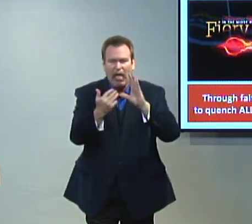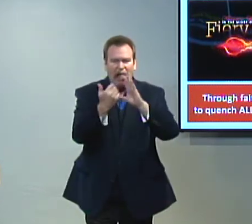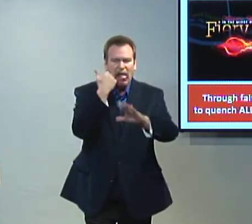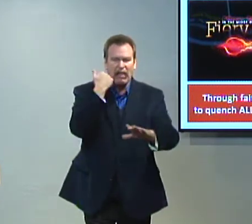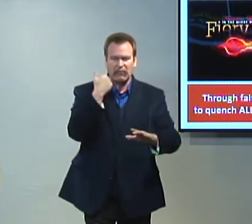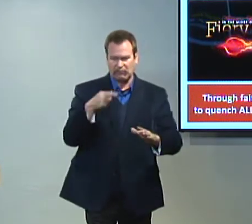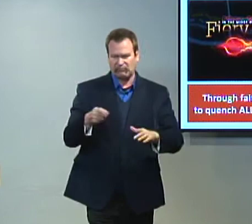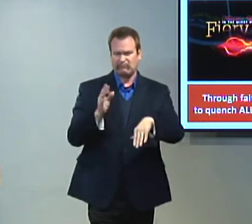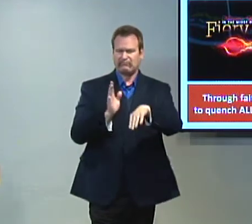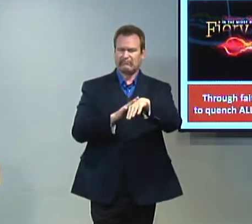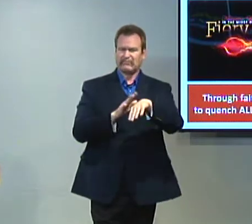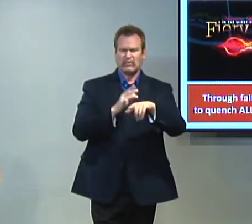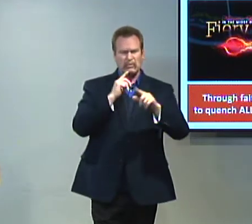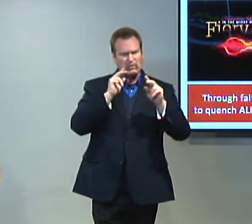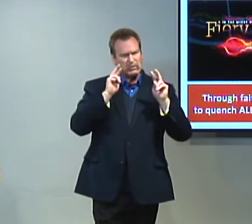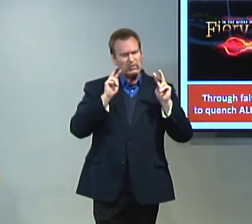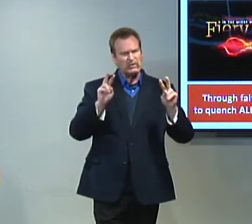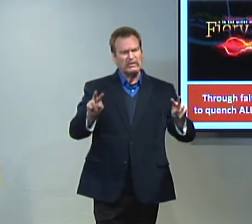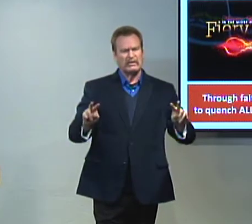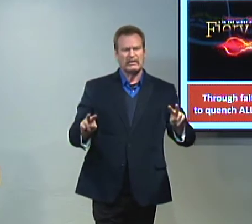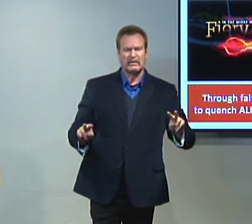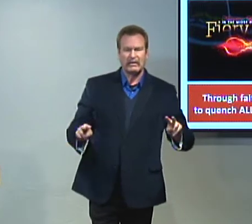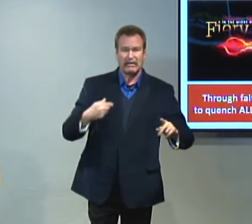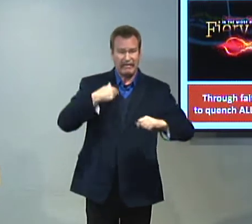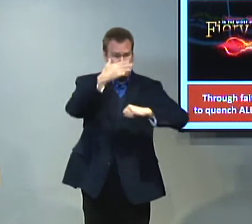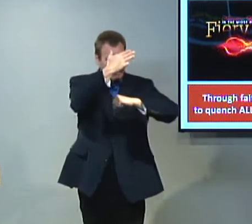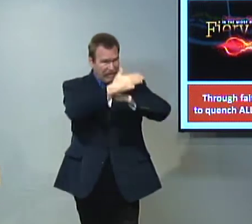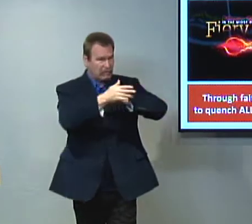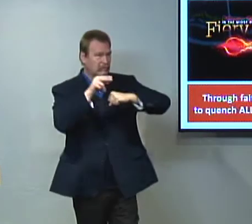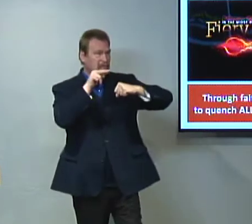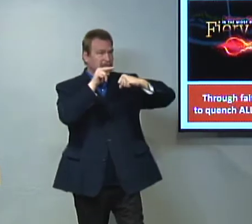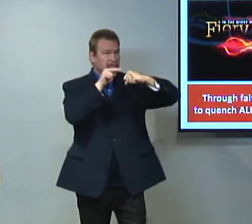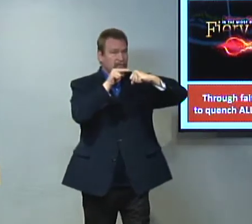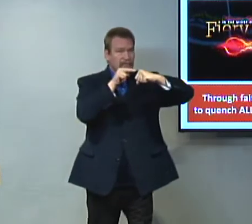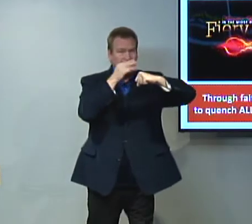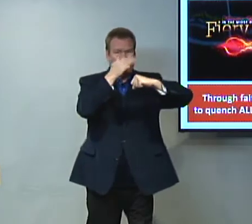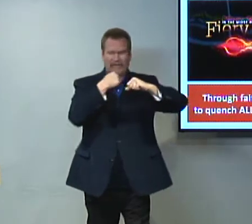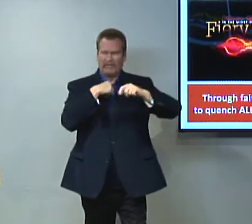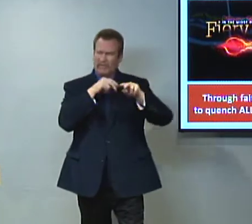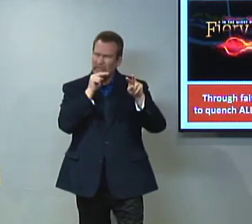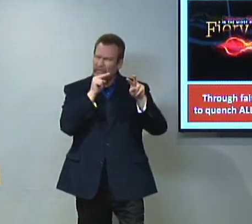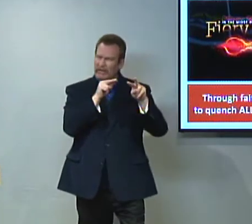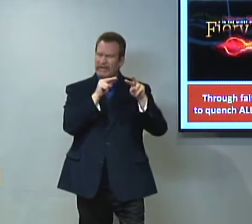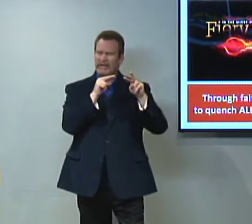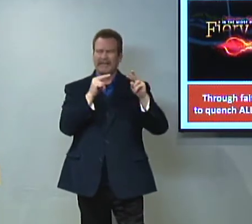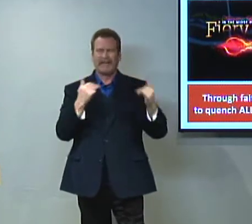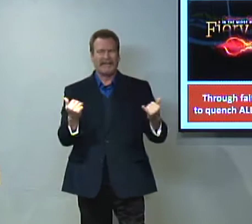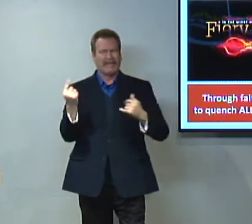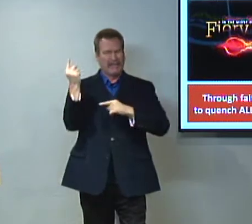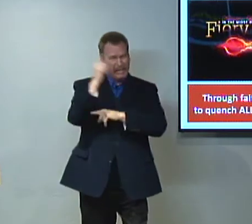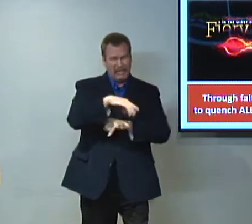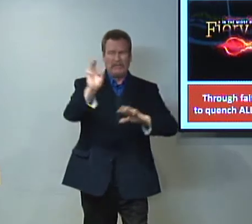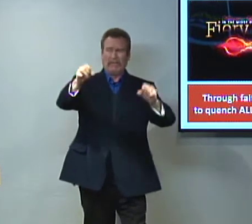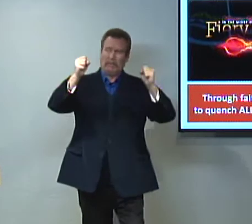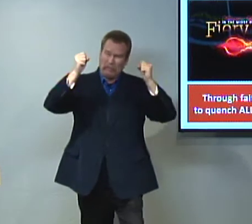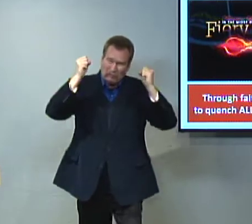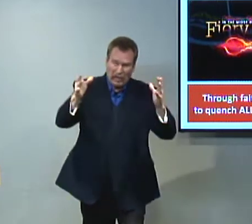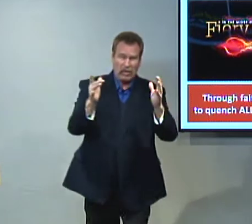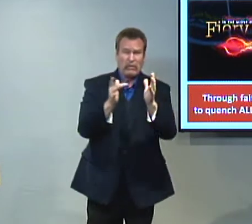In 2 Peter it says that he's saying that the devil is like a lion, circling and seeking us. And we